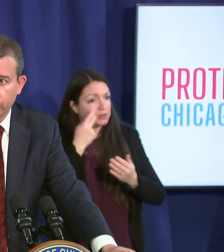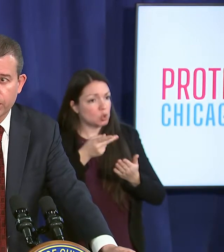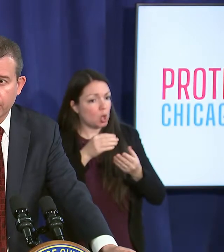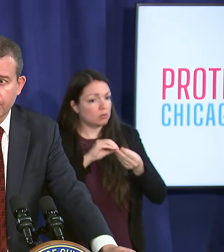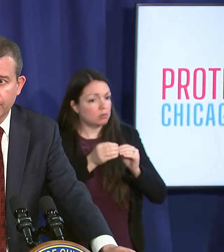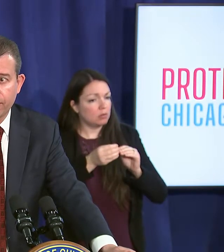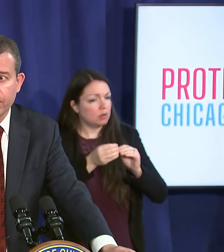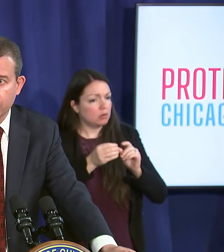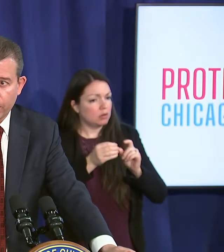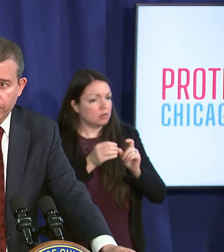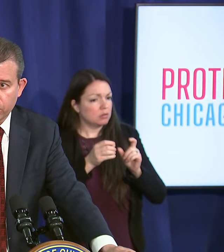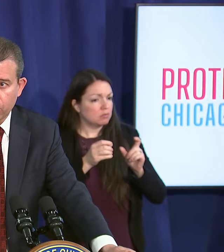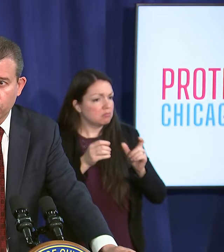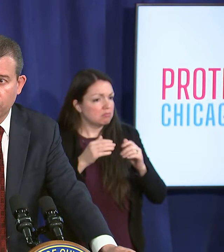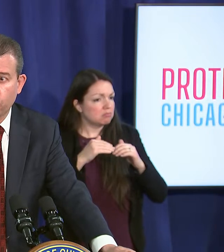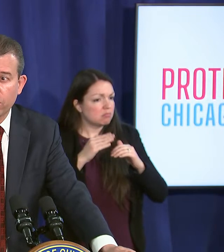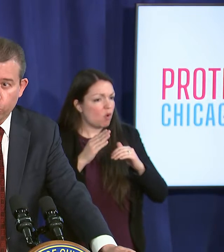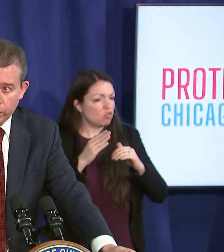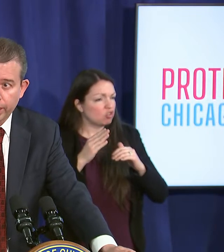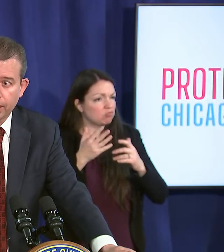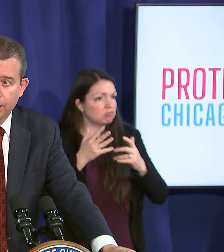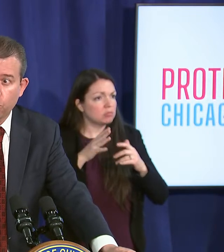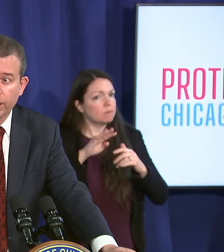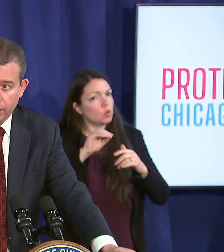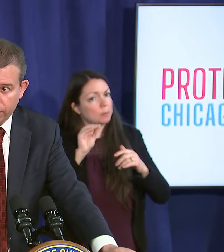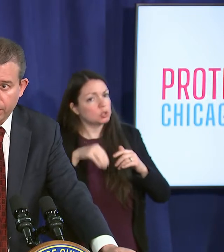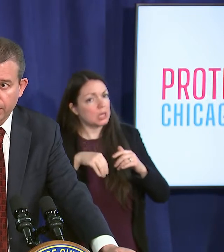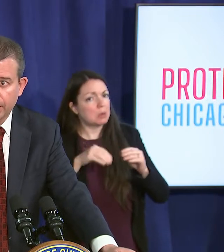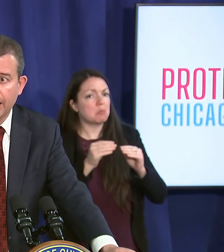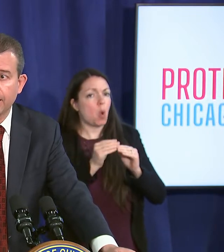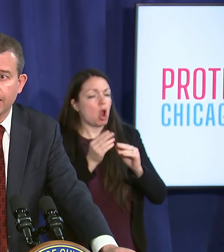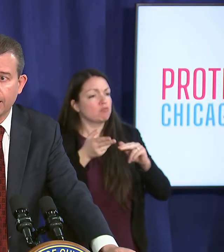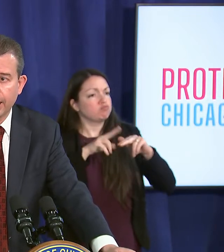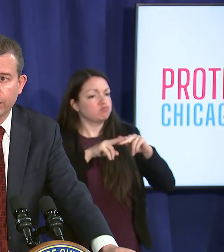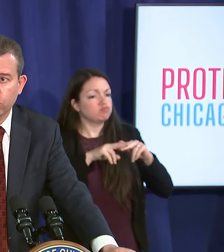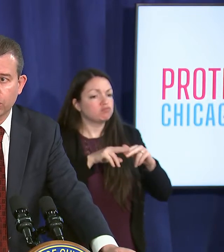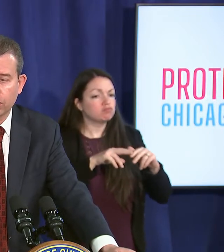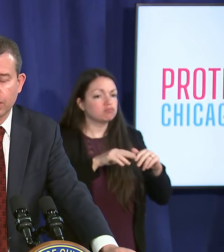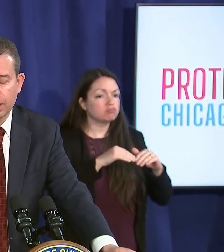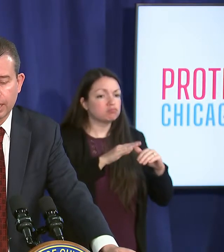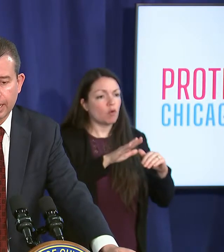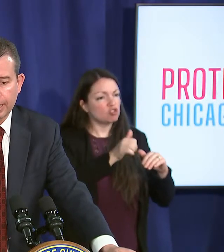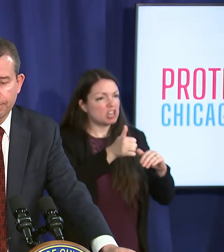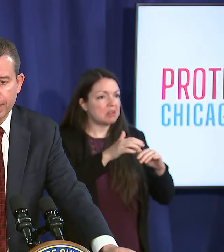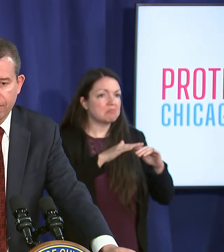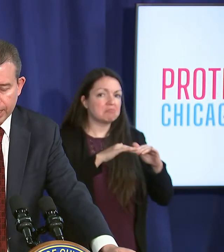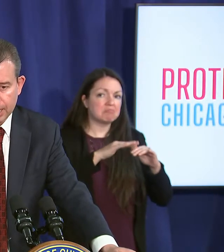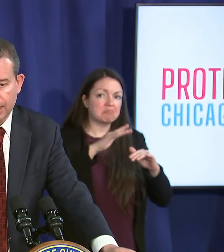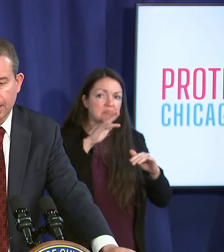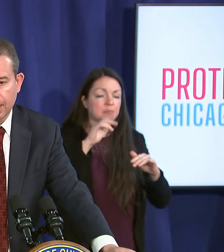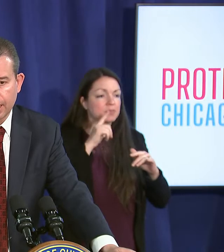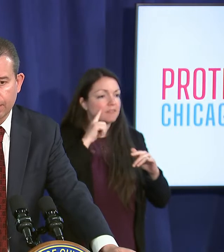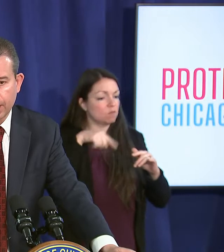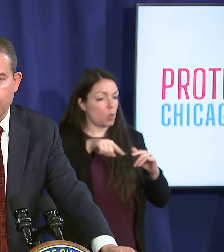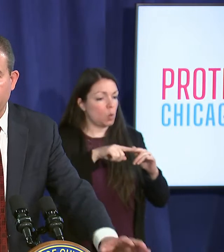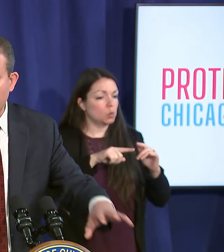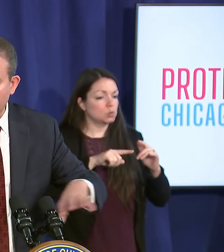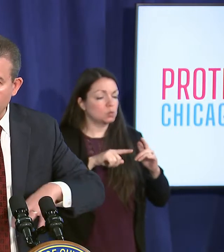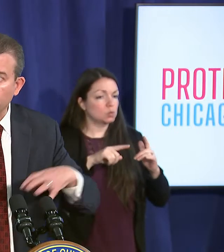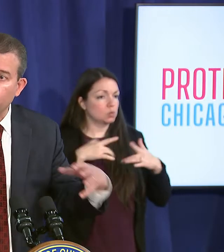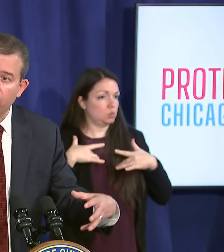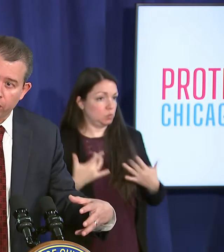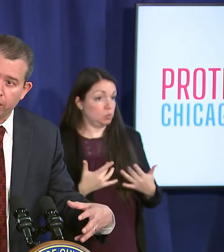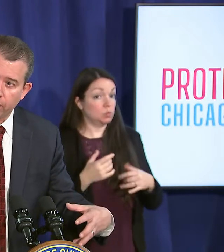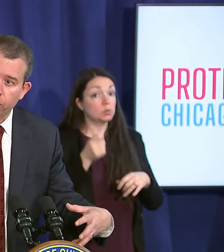double digits, and even in some cases close to 40% more activity on the actual events. Keep in